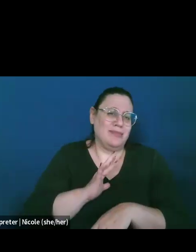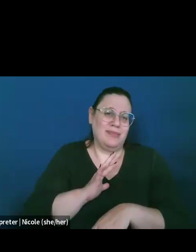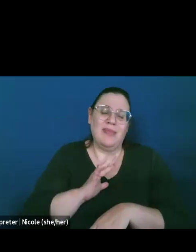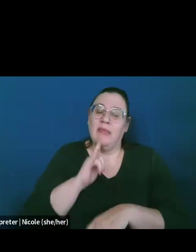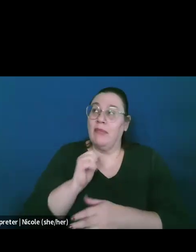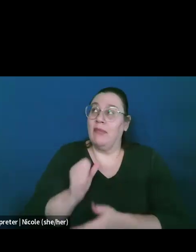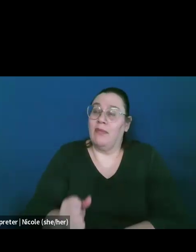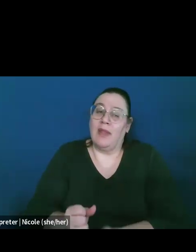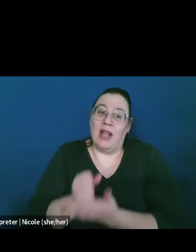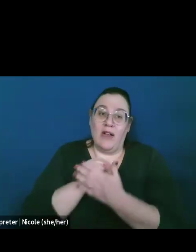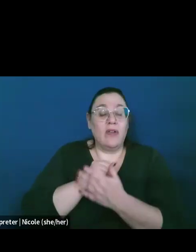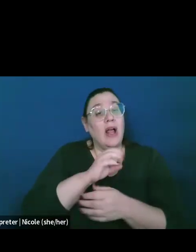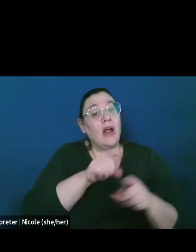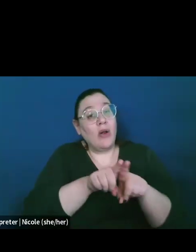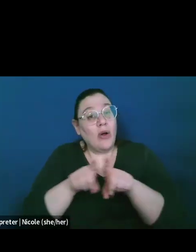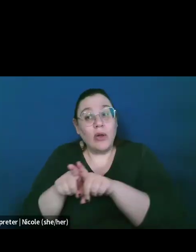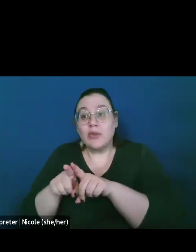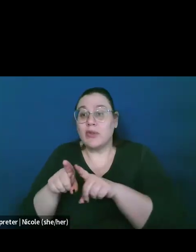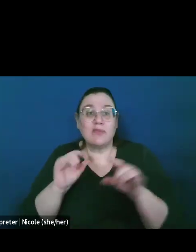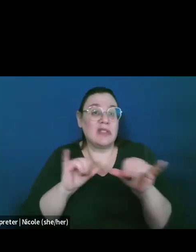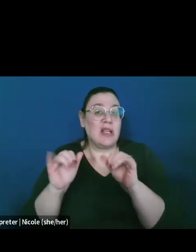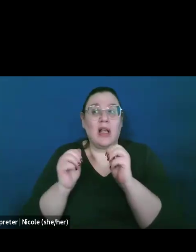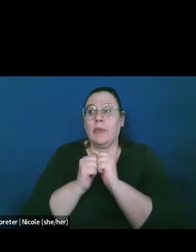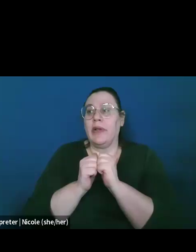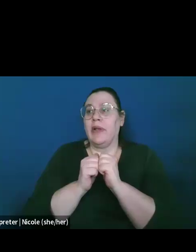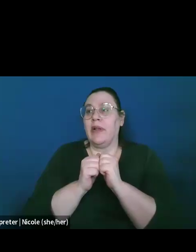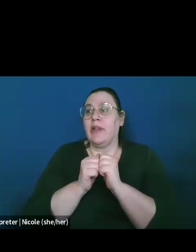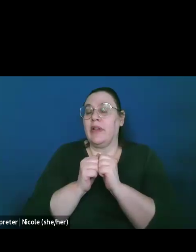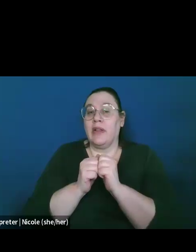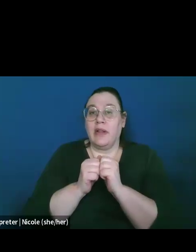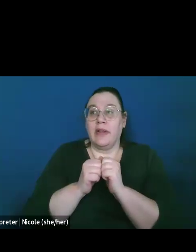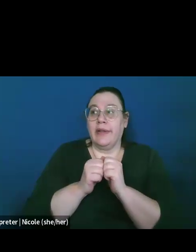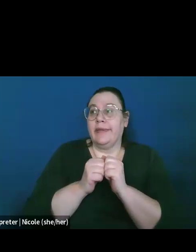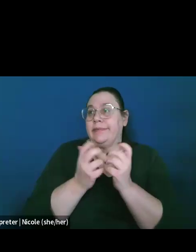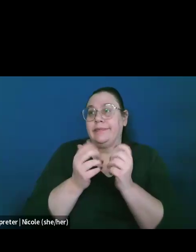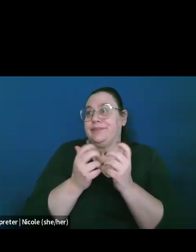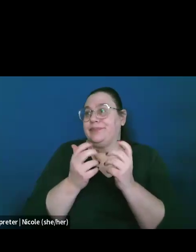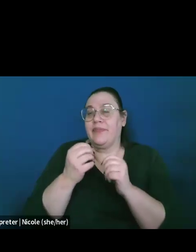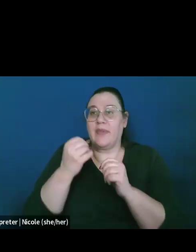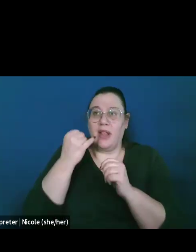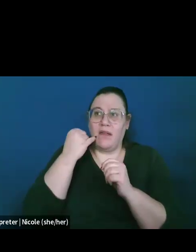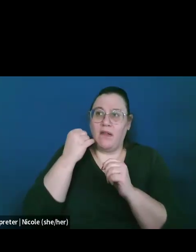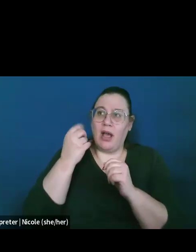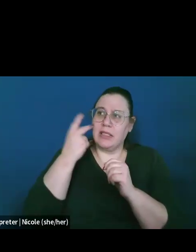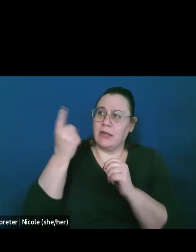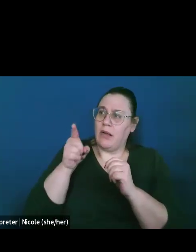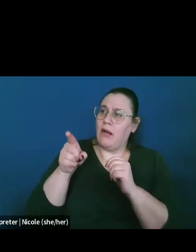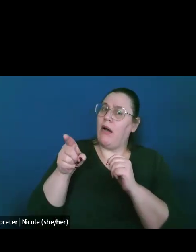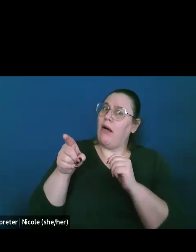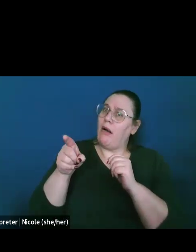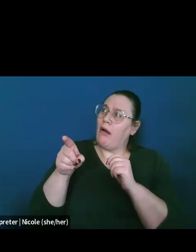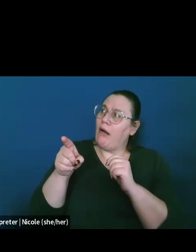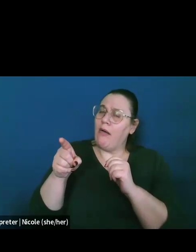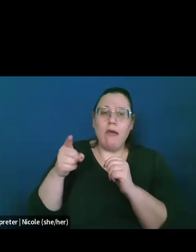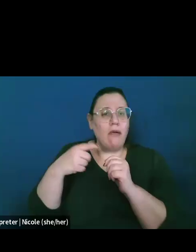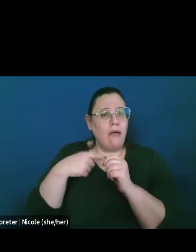helpful. And also the same thing around if you see something that you want to be into or you